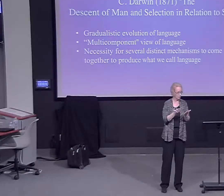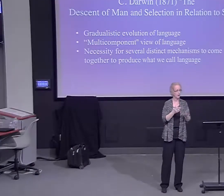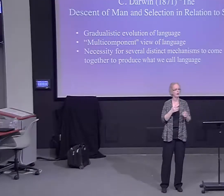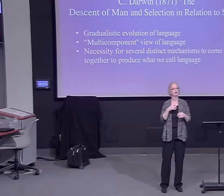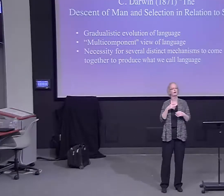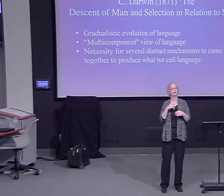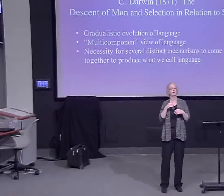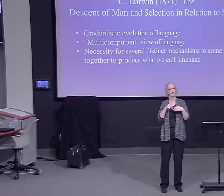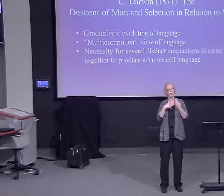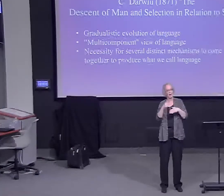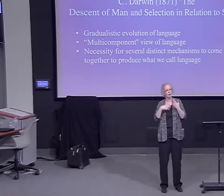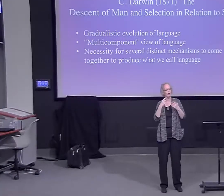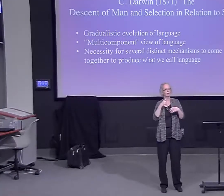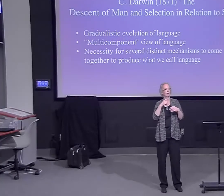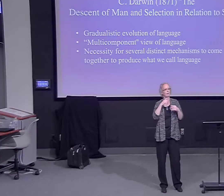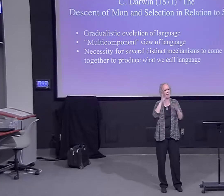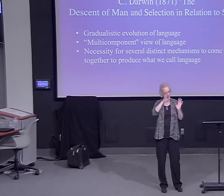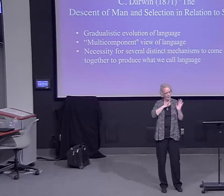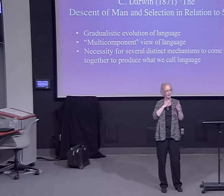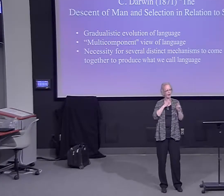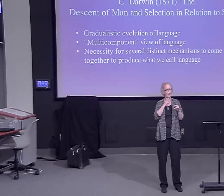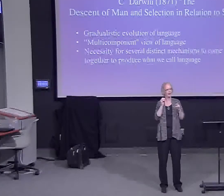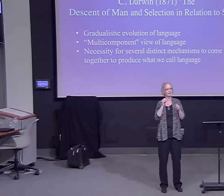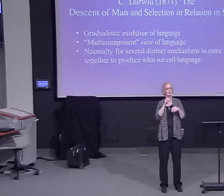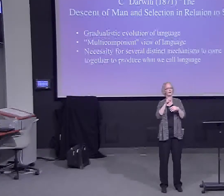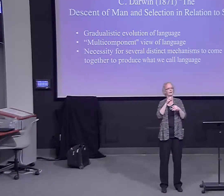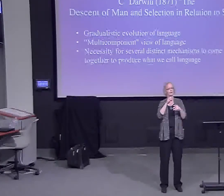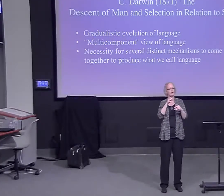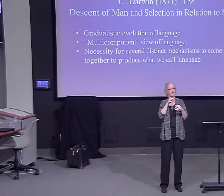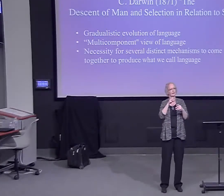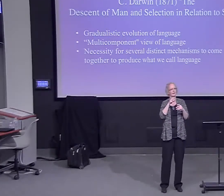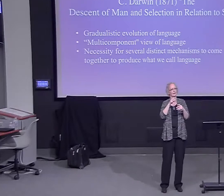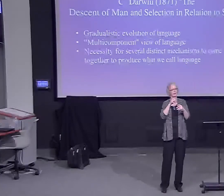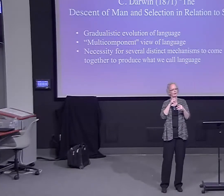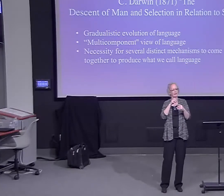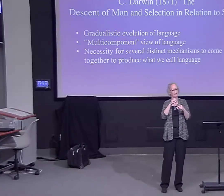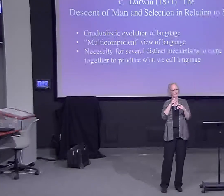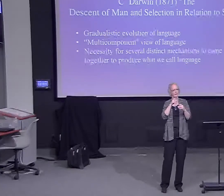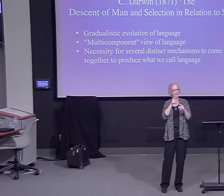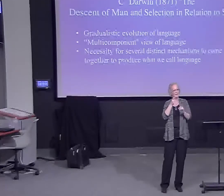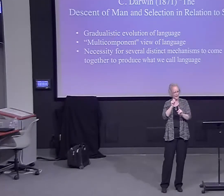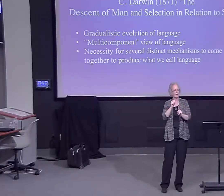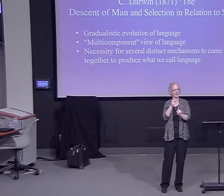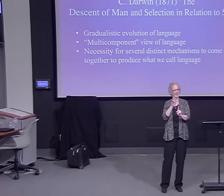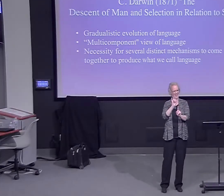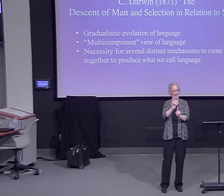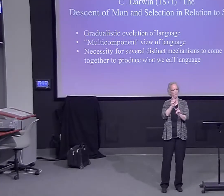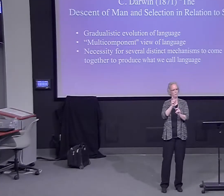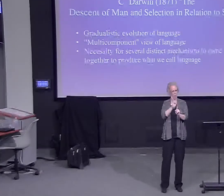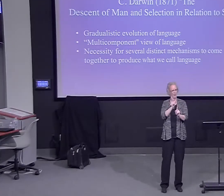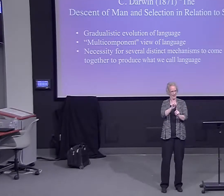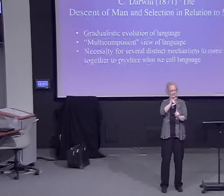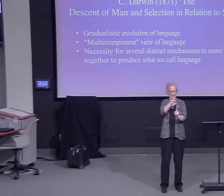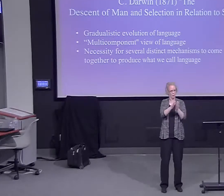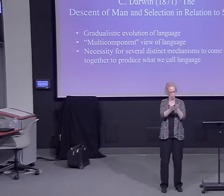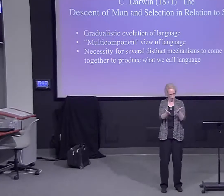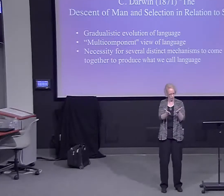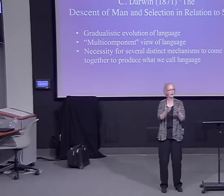Sex, when he finally said his opinion about where language came from. And he had a